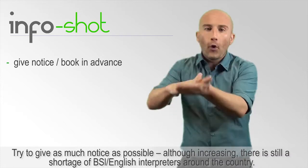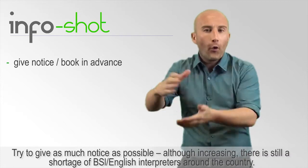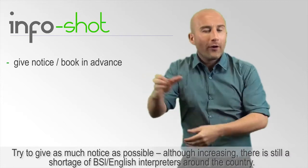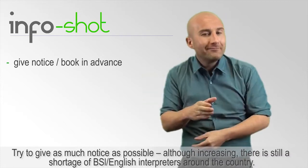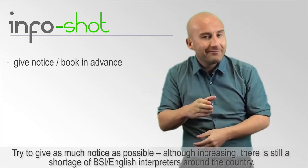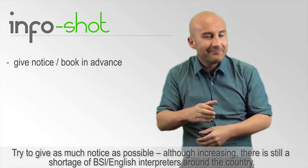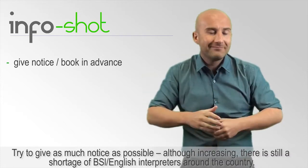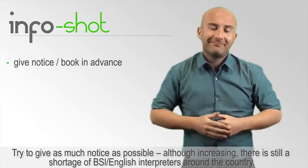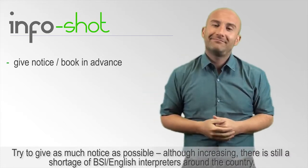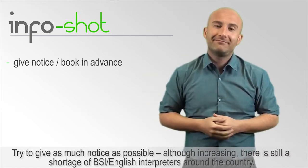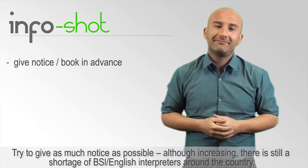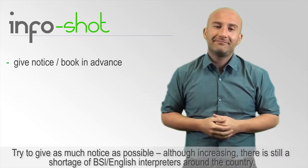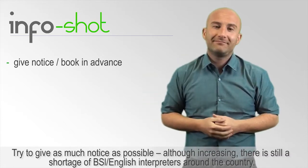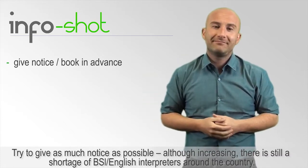country.